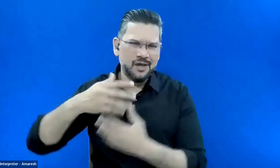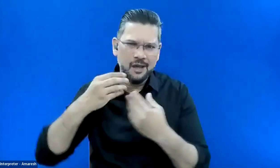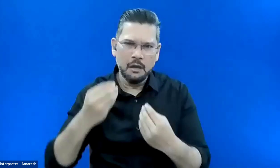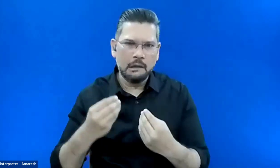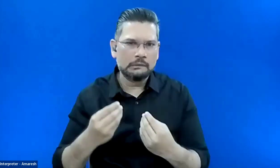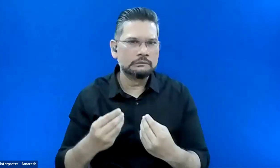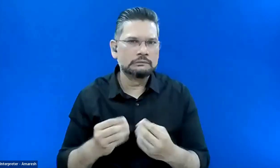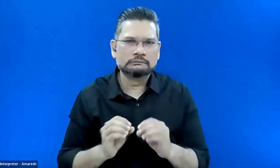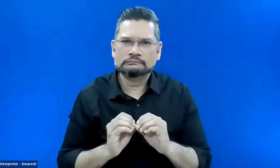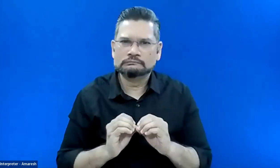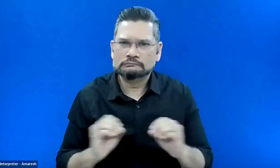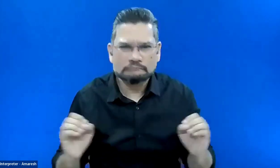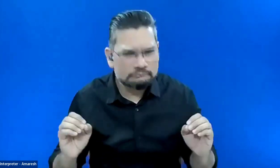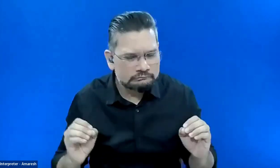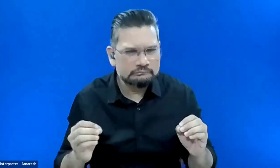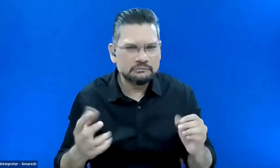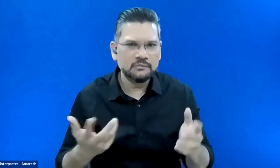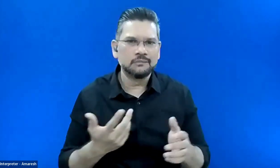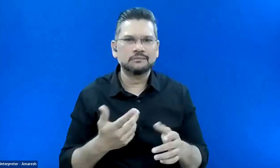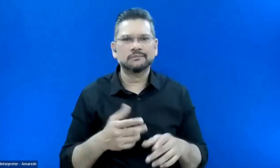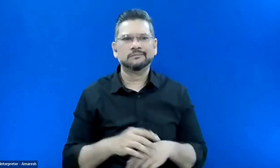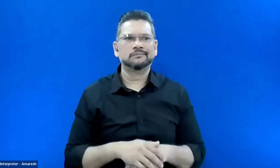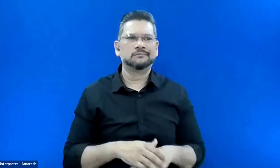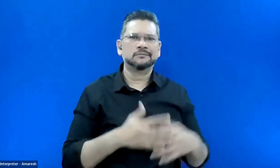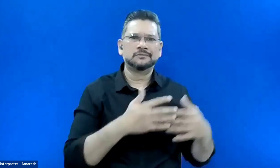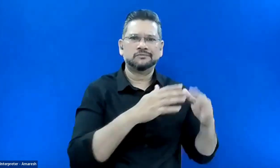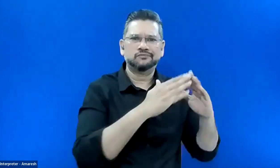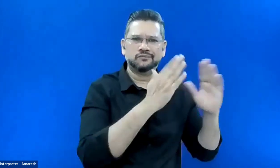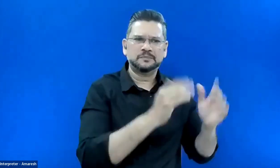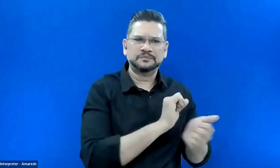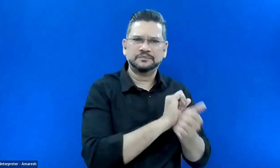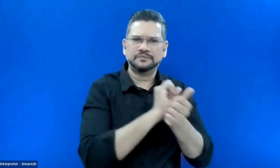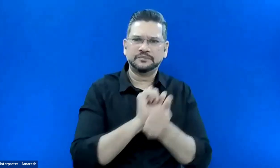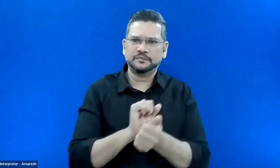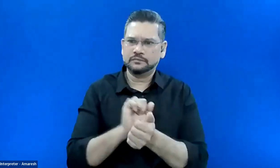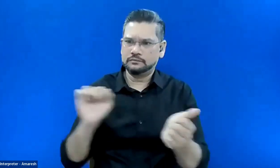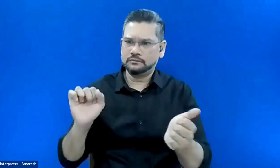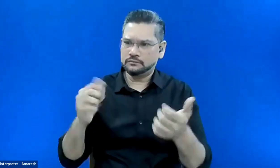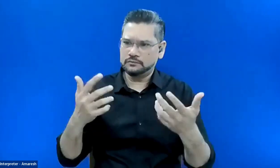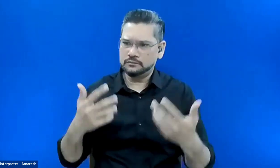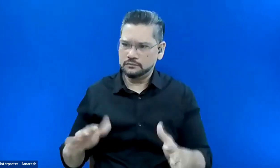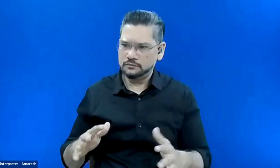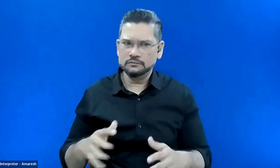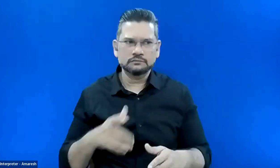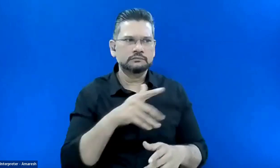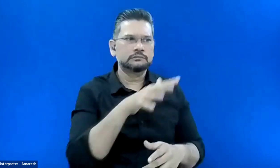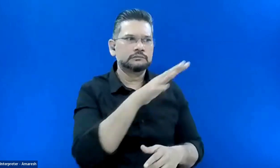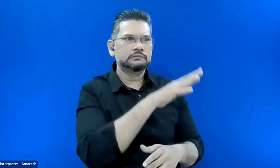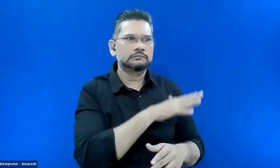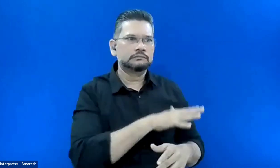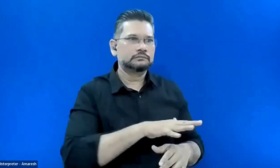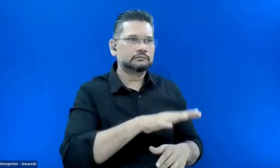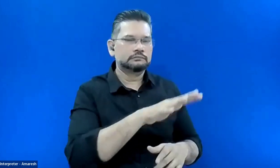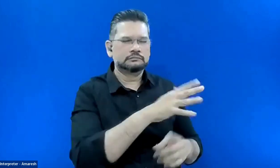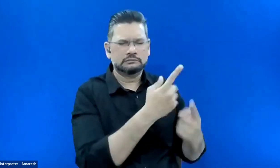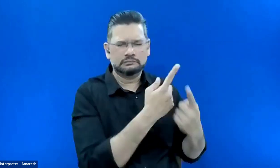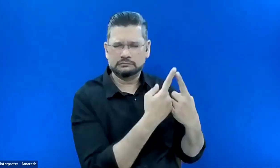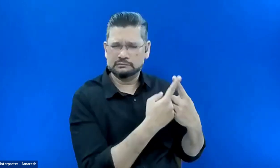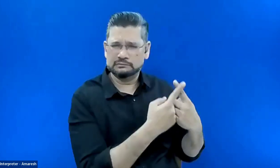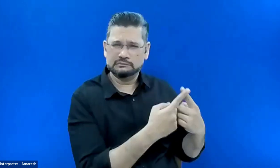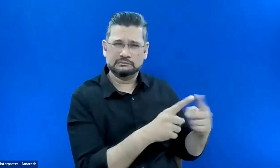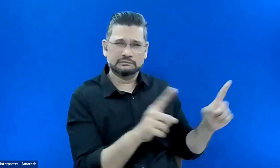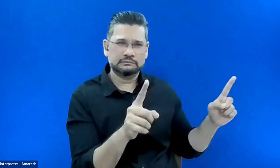gap, because this person has been exposed to a different environment, on